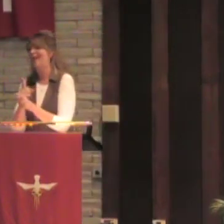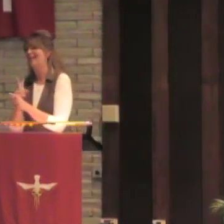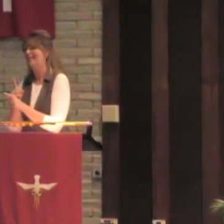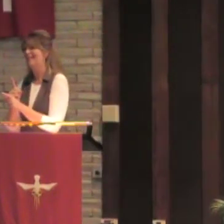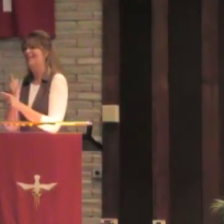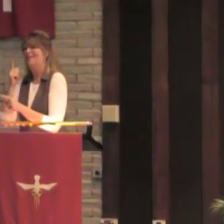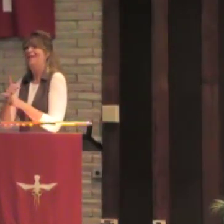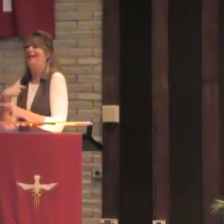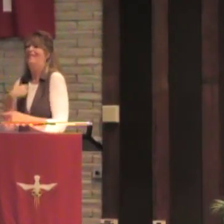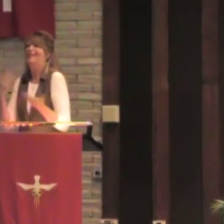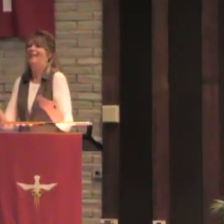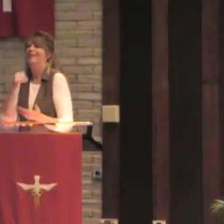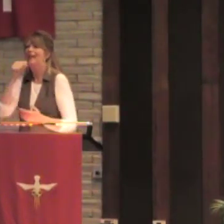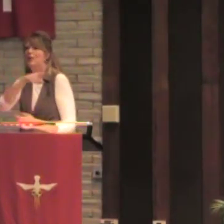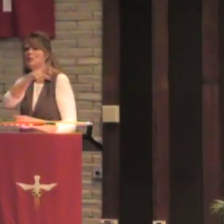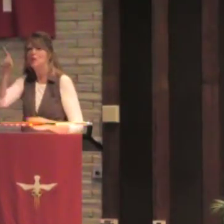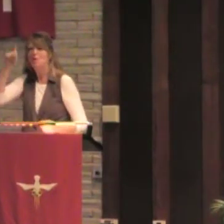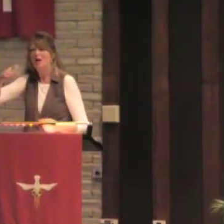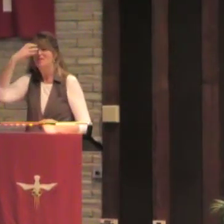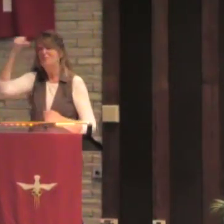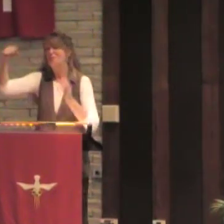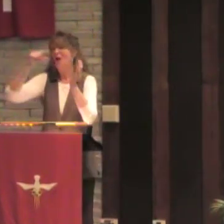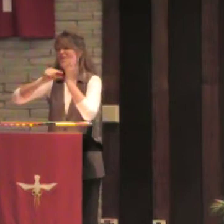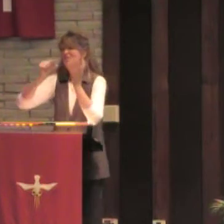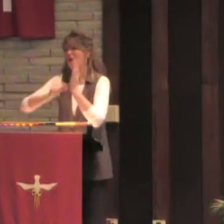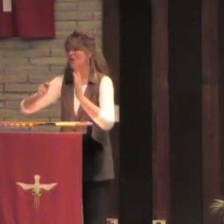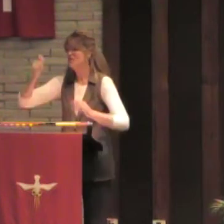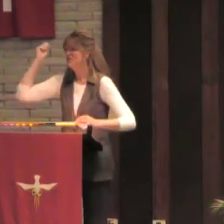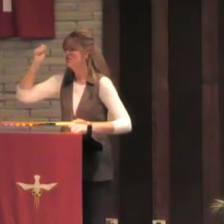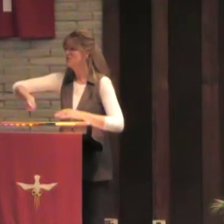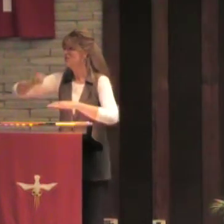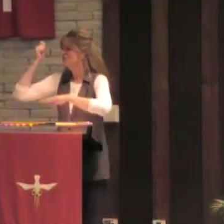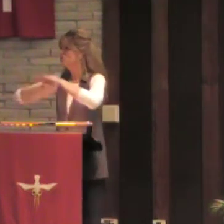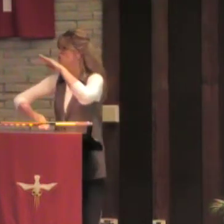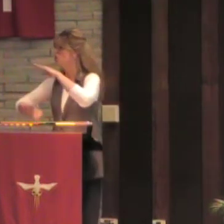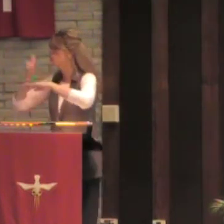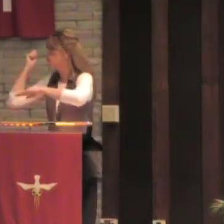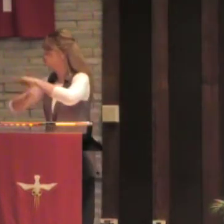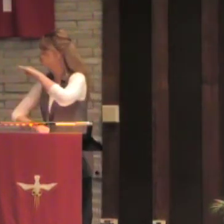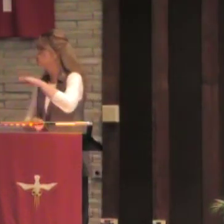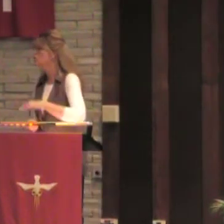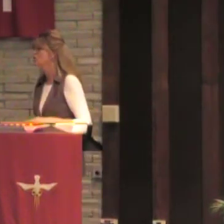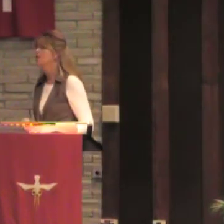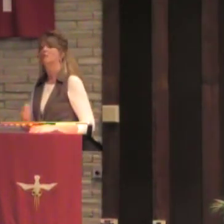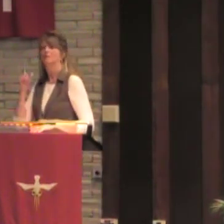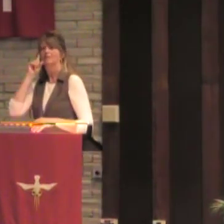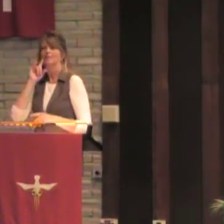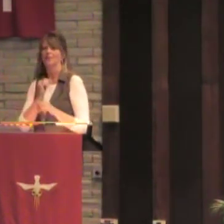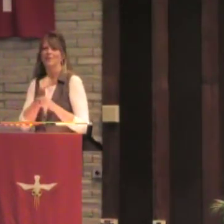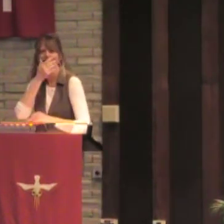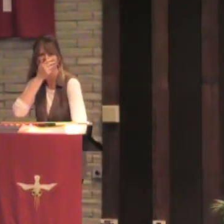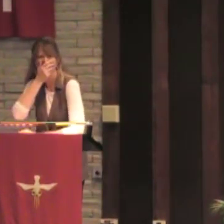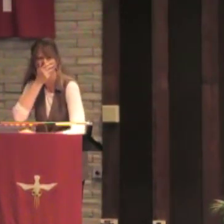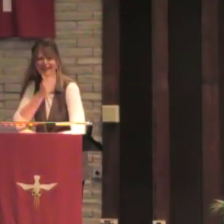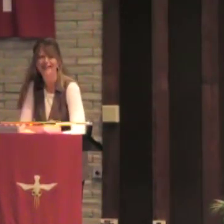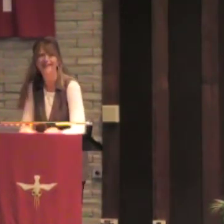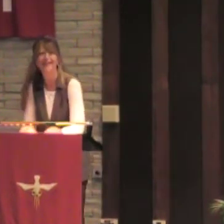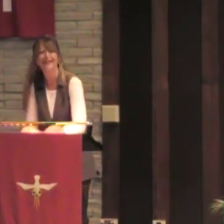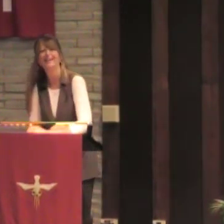verses. That's not what I tend to do. You know, you don't have to memorize verses, and we're not going to slap your hands if you don't. Well, this